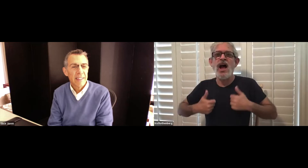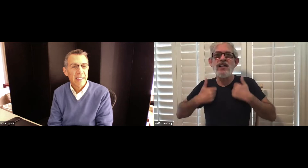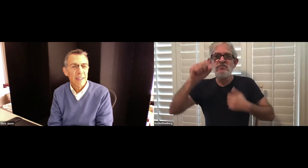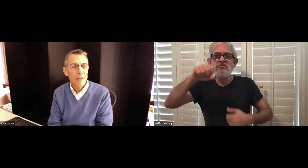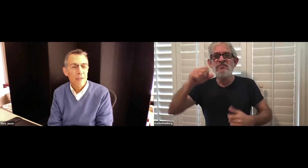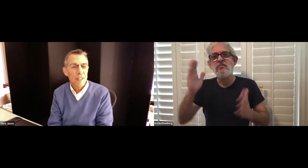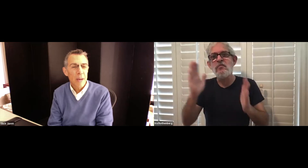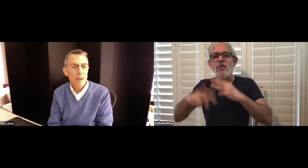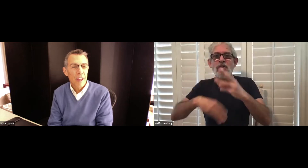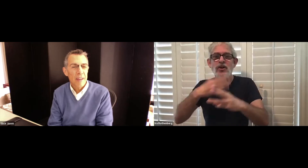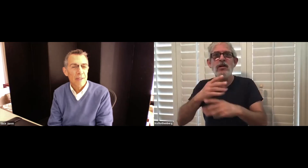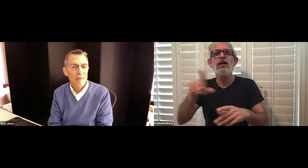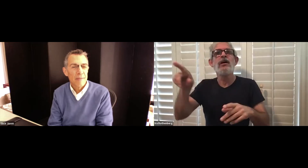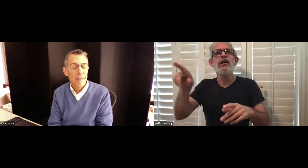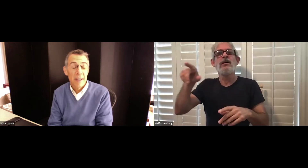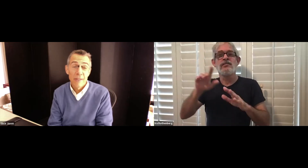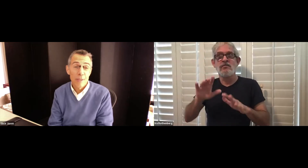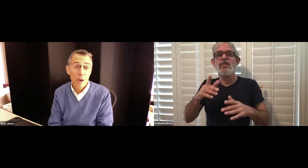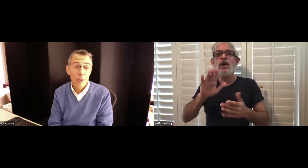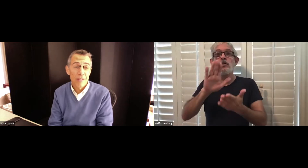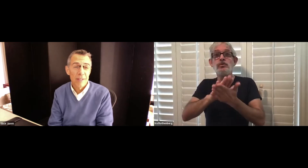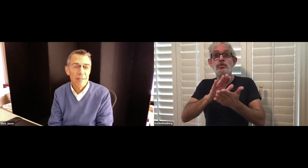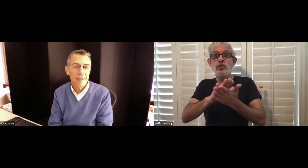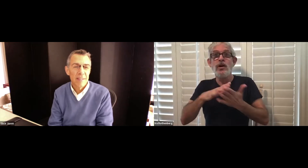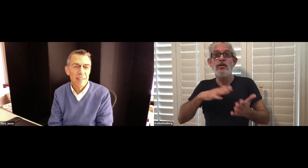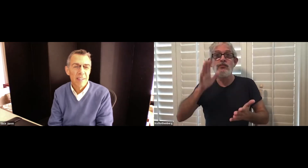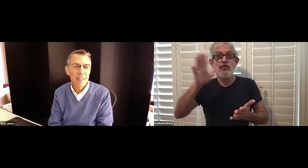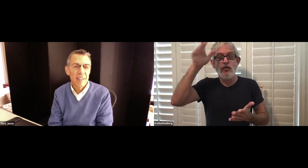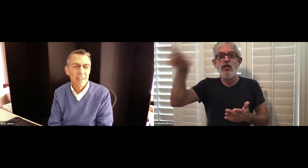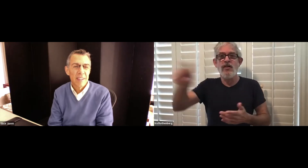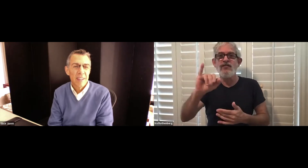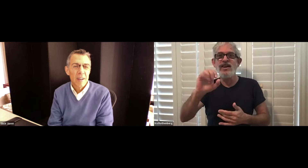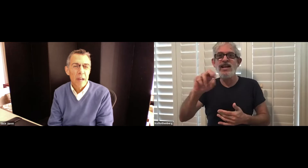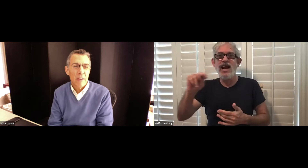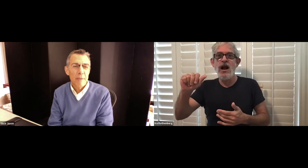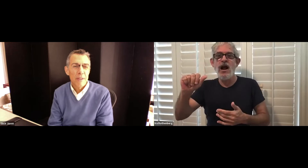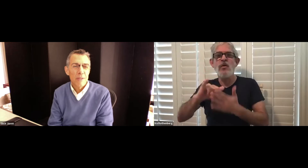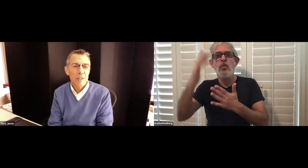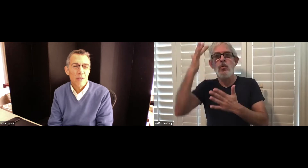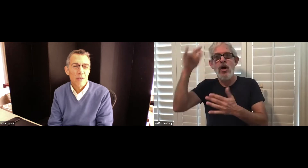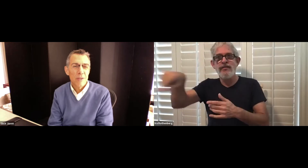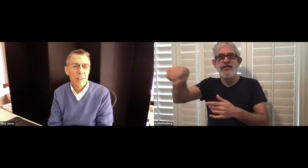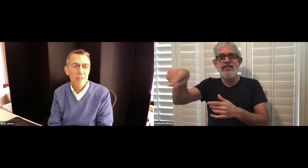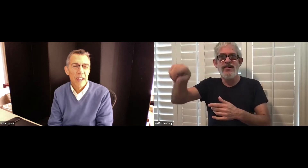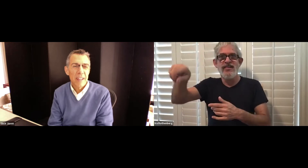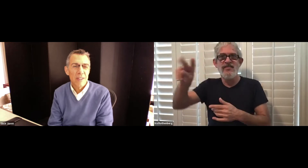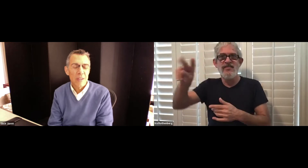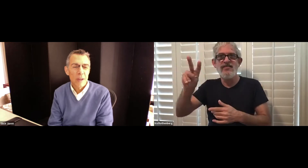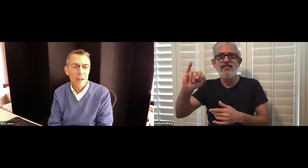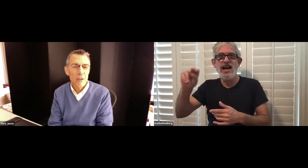was a different time in their lives, and it's a very small world. My grandparents went to school in Vienna, so that's why they all knew each other